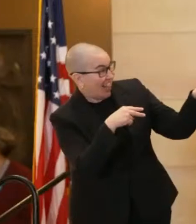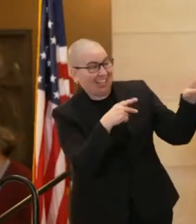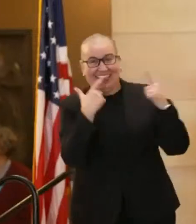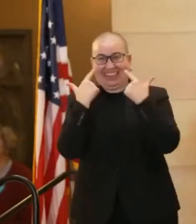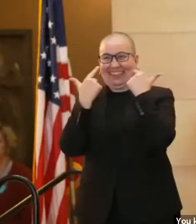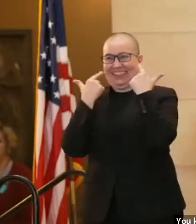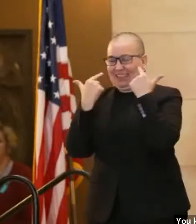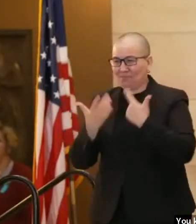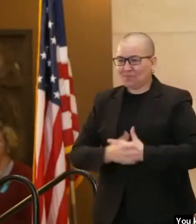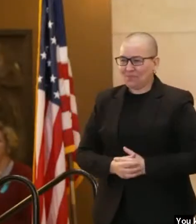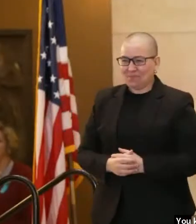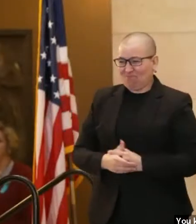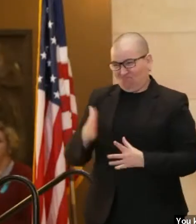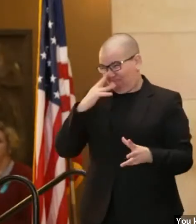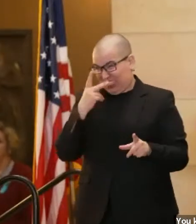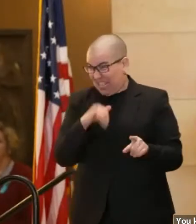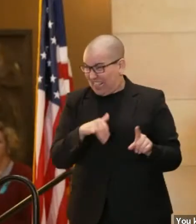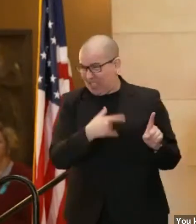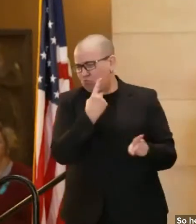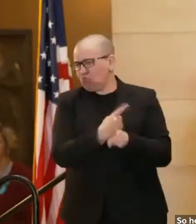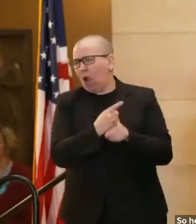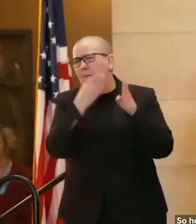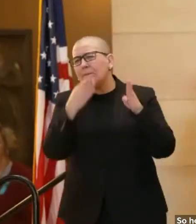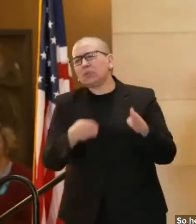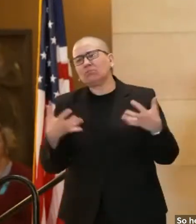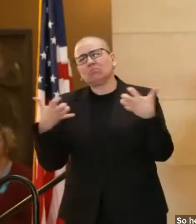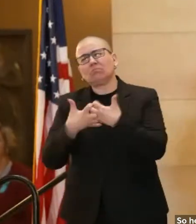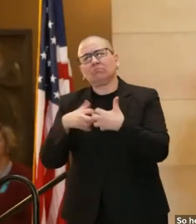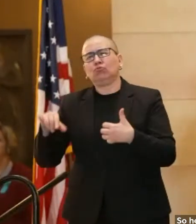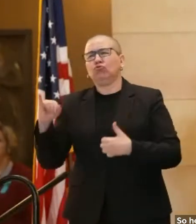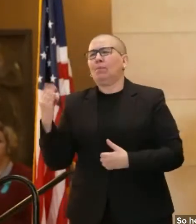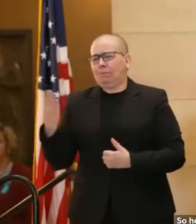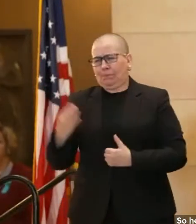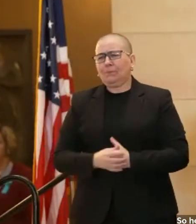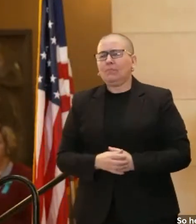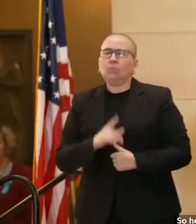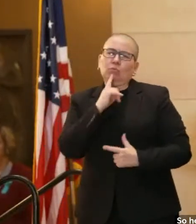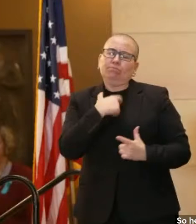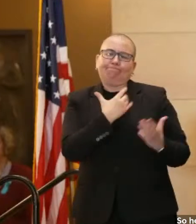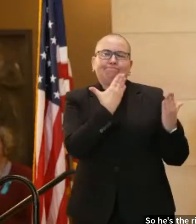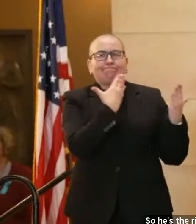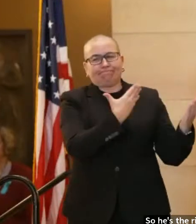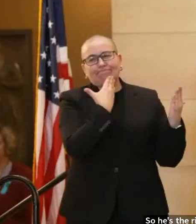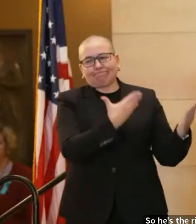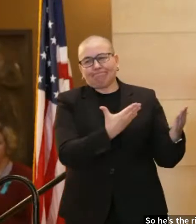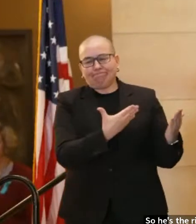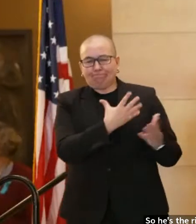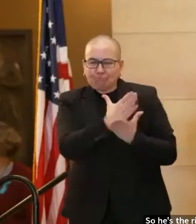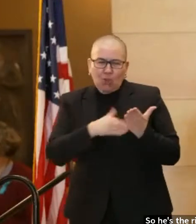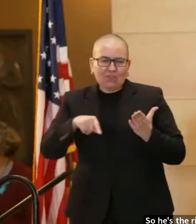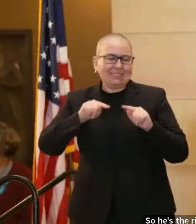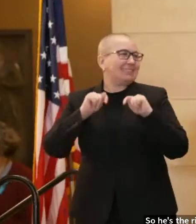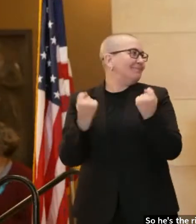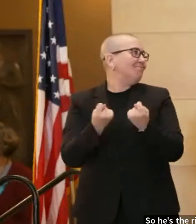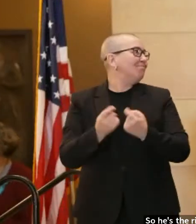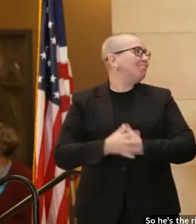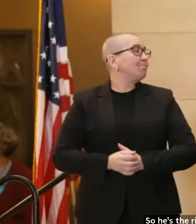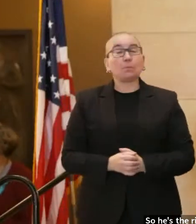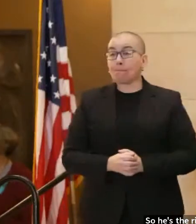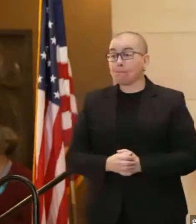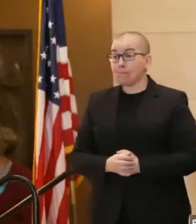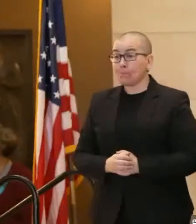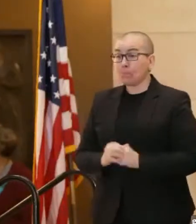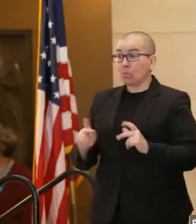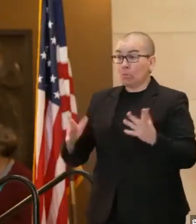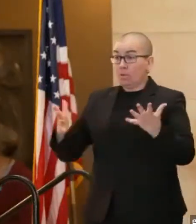So he's the right guy for the job. Anyway, I'm so grateful that he is on our team. And it's important that I